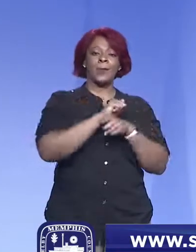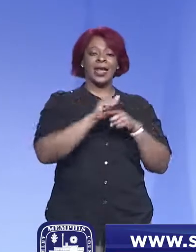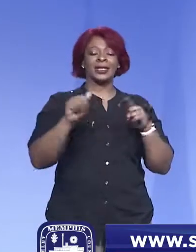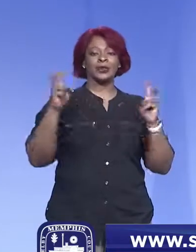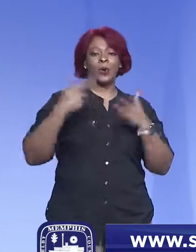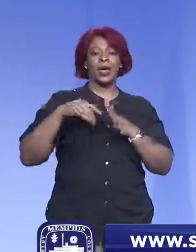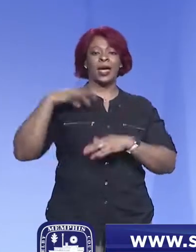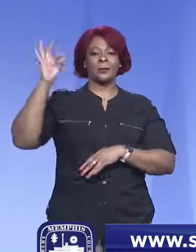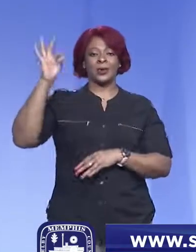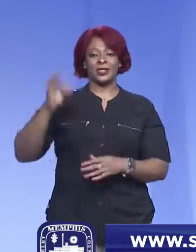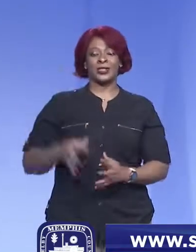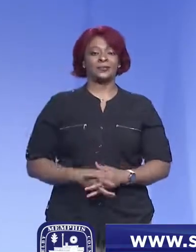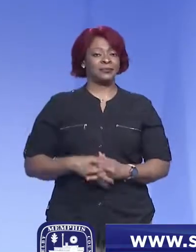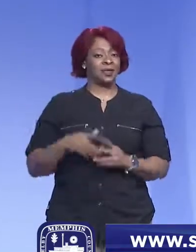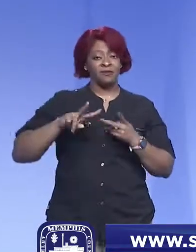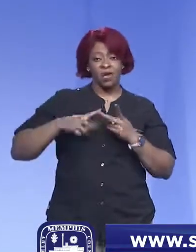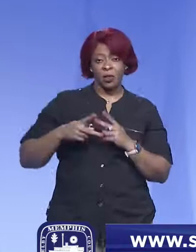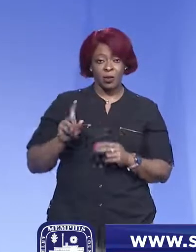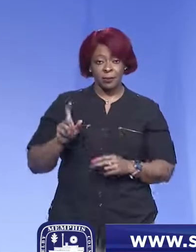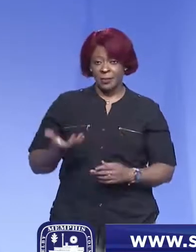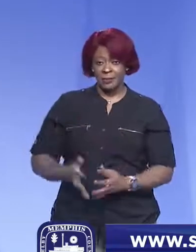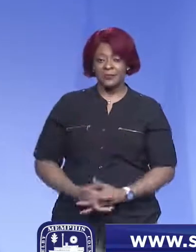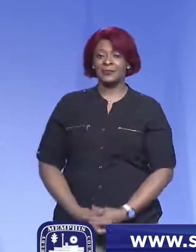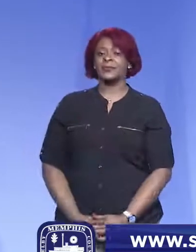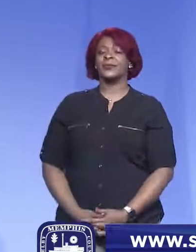preach. Is there a follow-up?